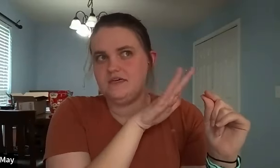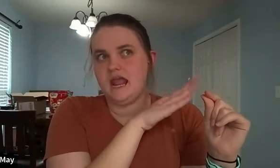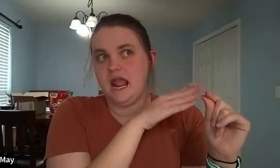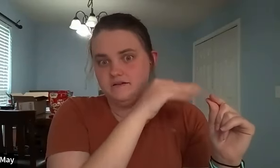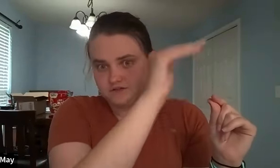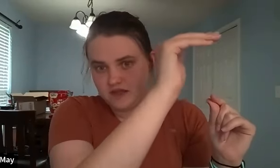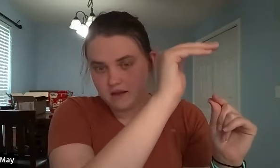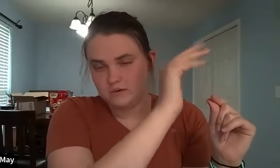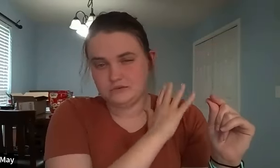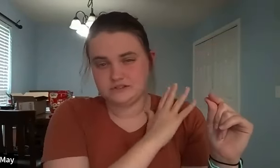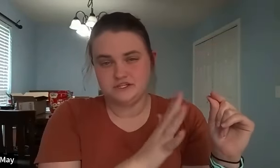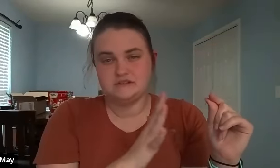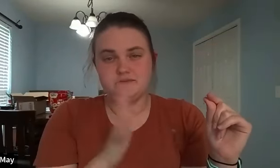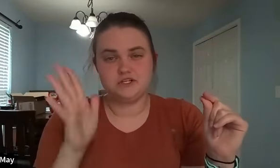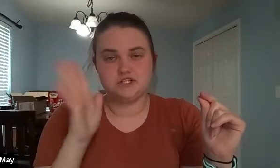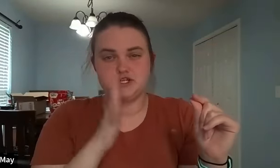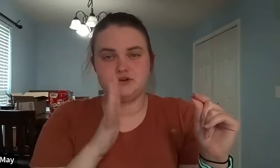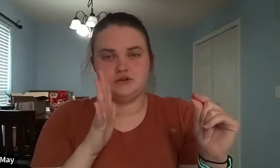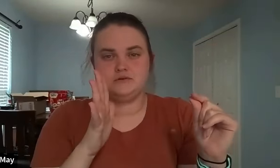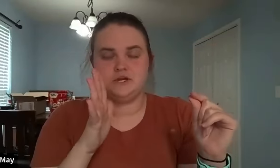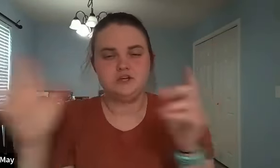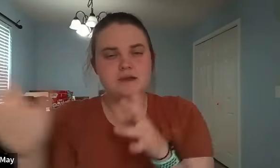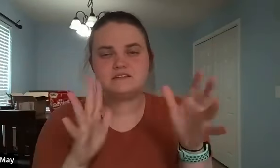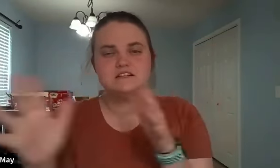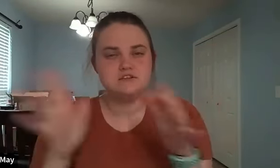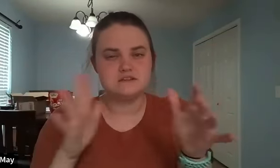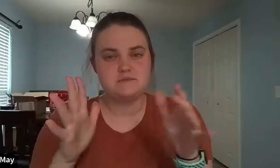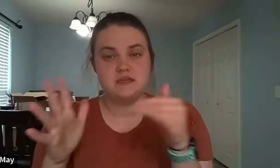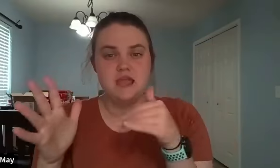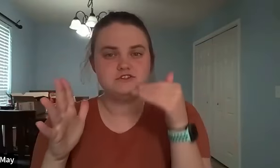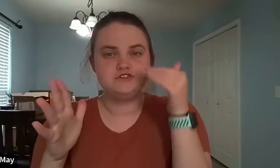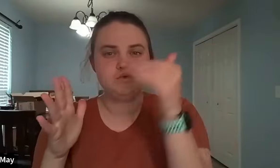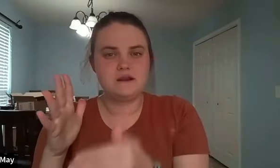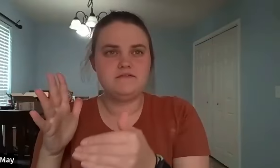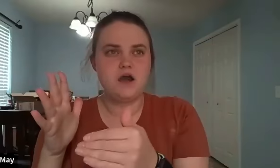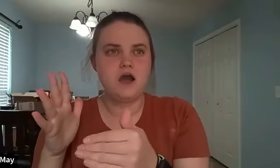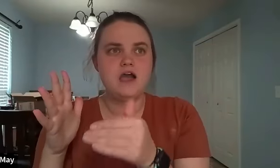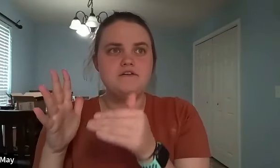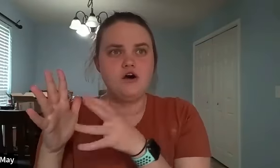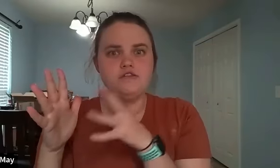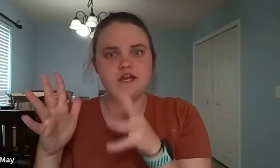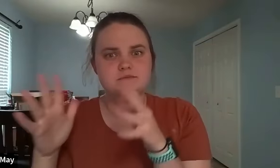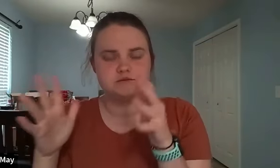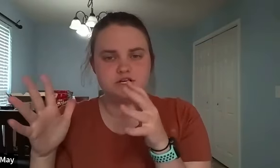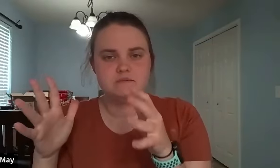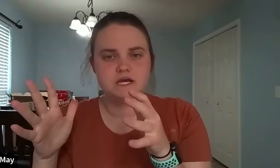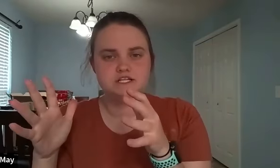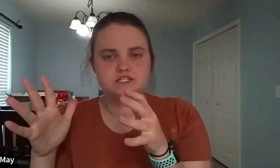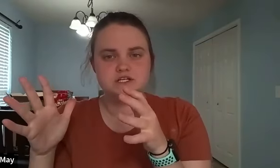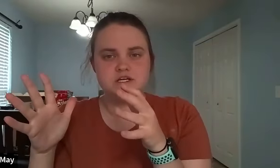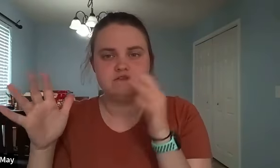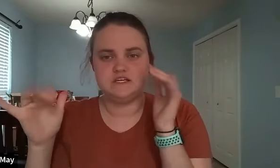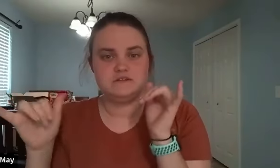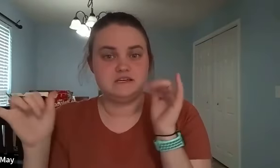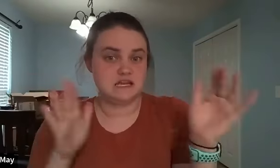then after that, what we'll do is I'm going to show you, you basically do the same thing. After 25, all the numbers are pretty much, they do the exact